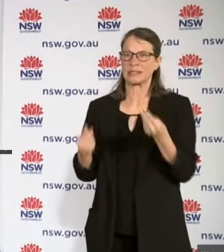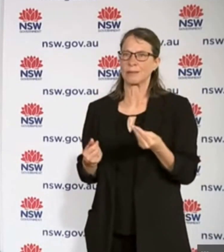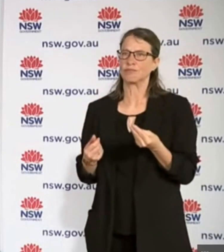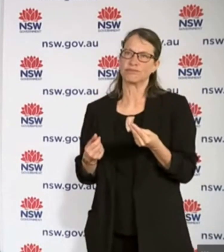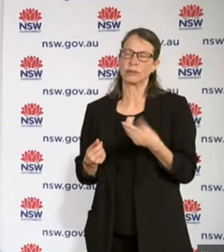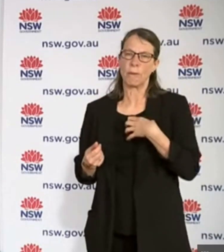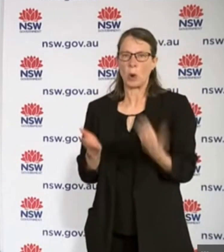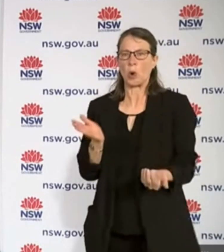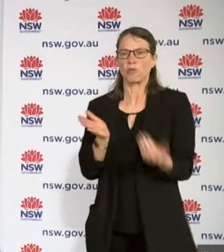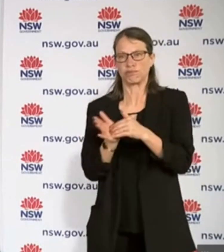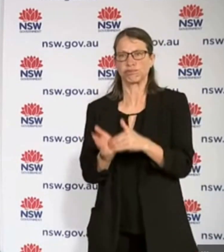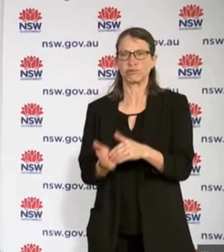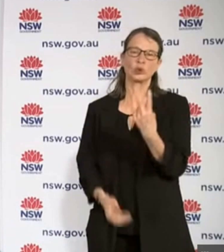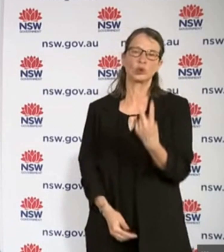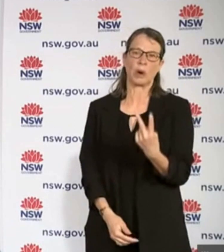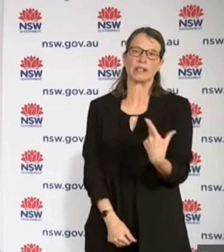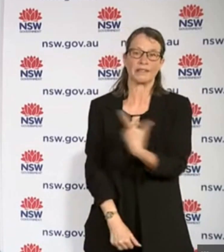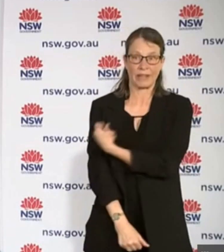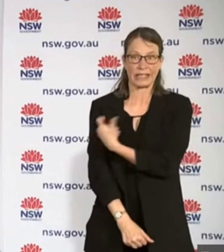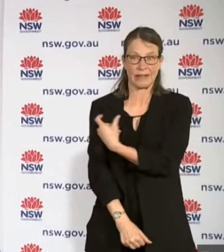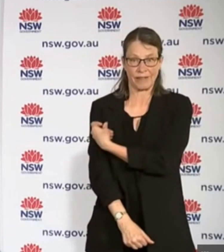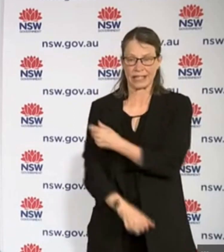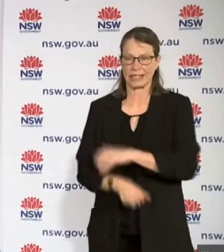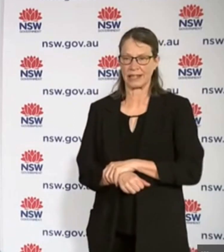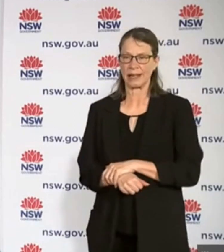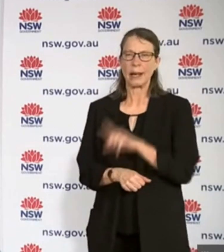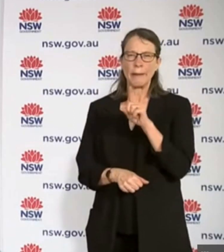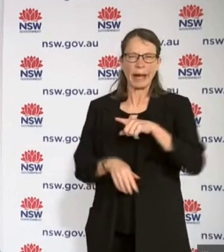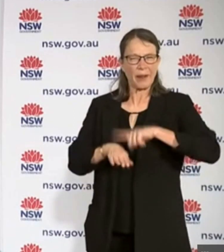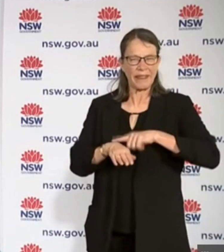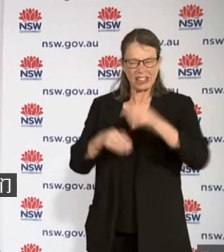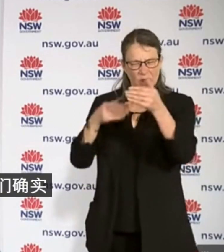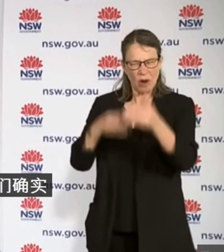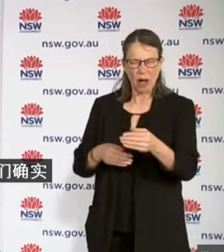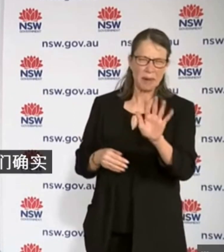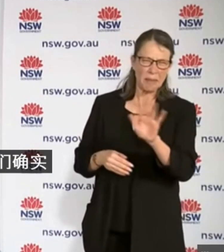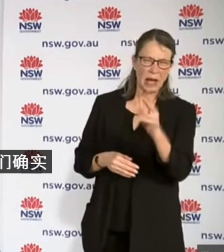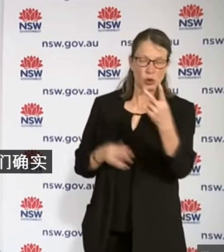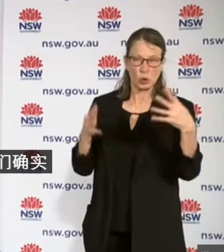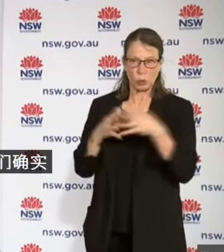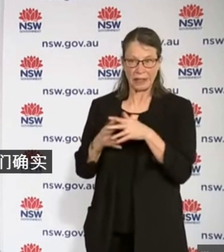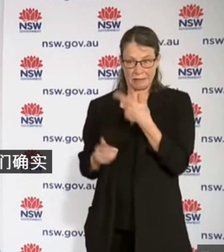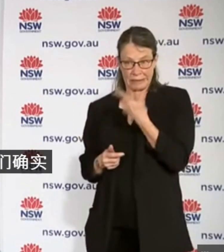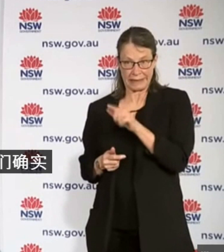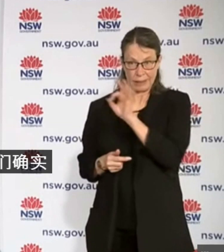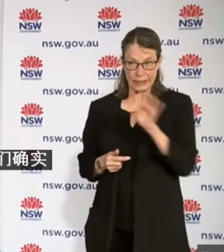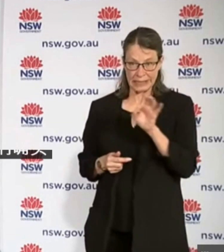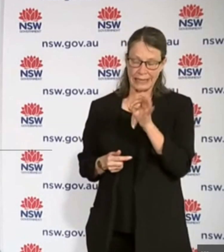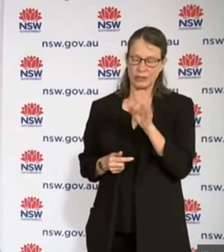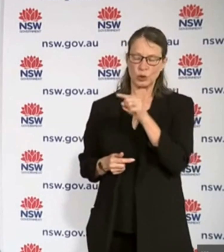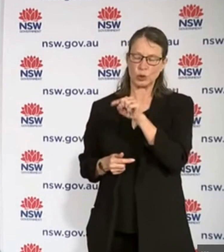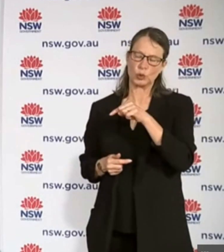we have those extra protections, but between 70 and 80%, which is only about a fortnight, we do ask people to be extra careful.